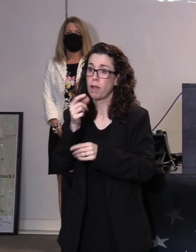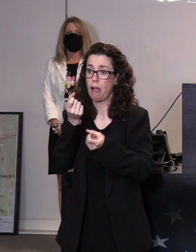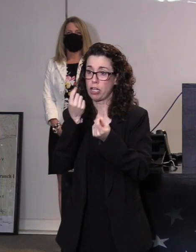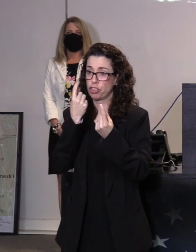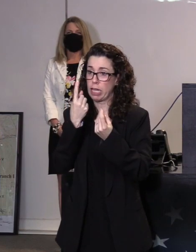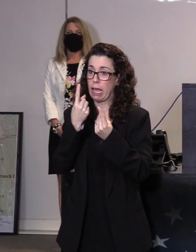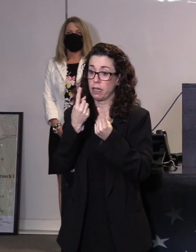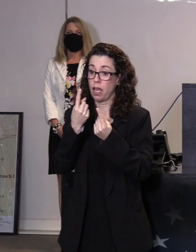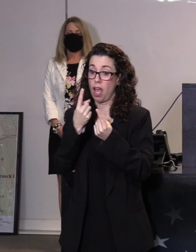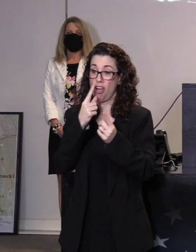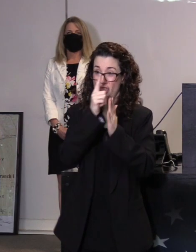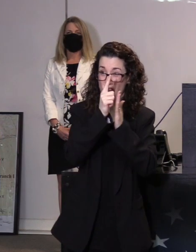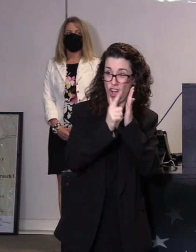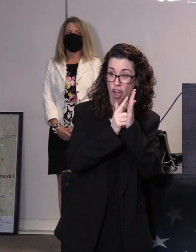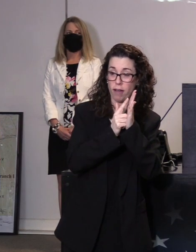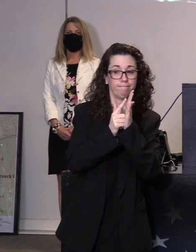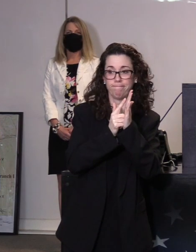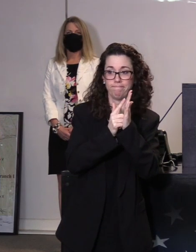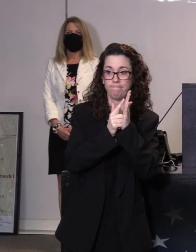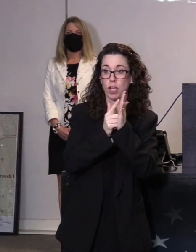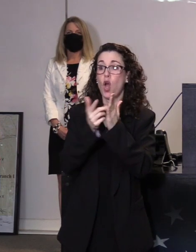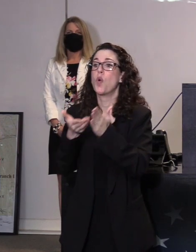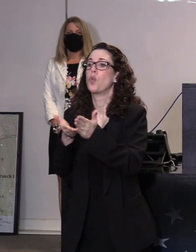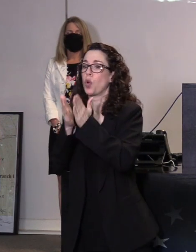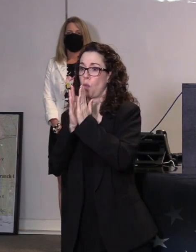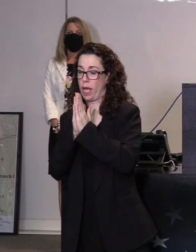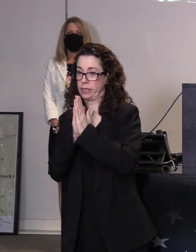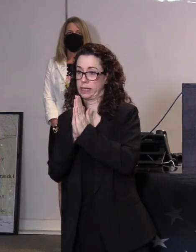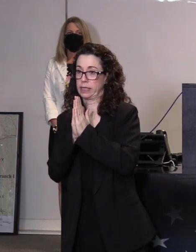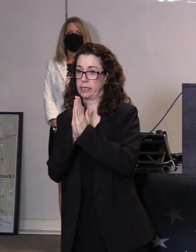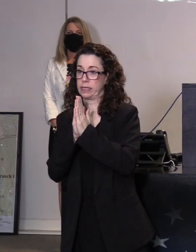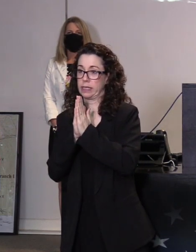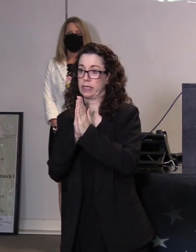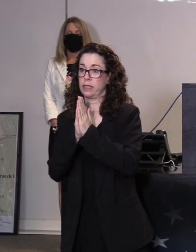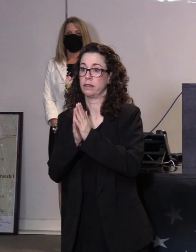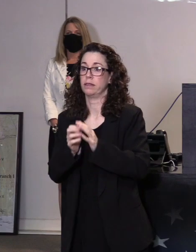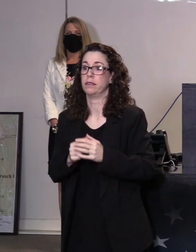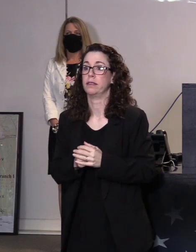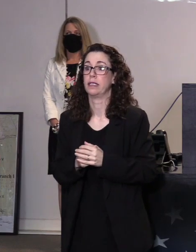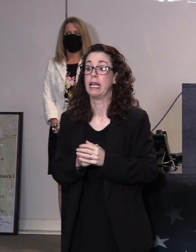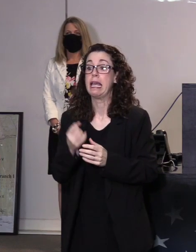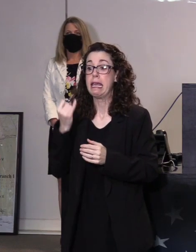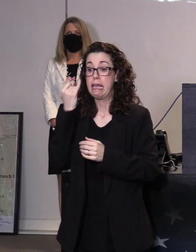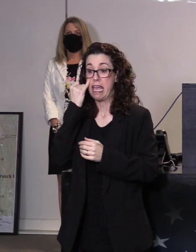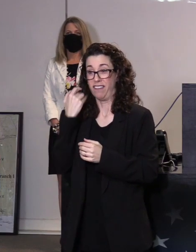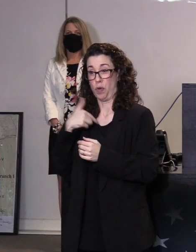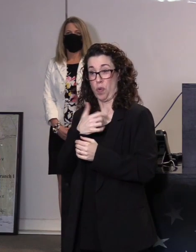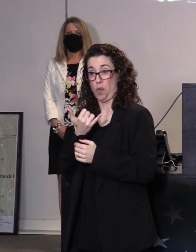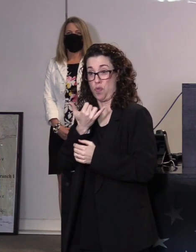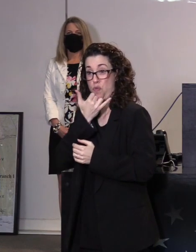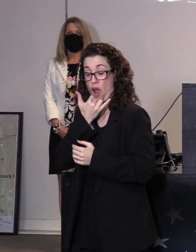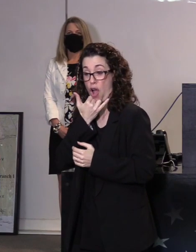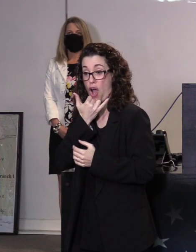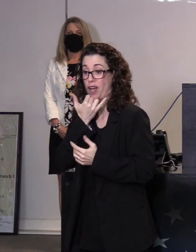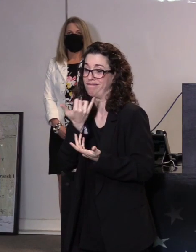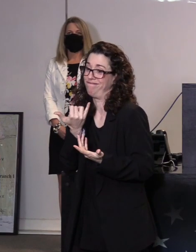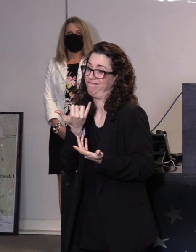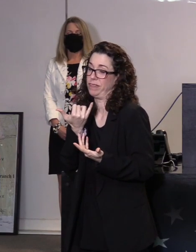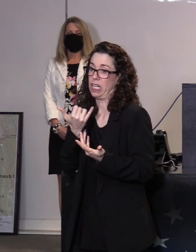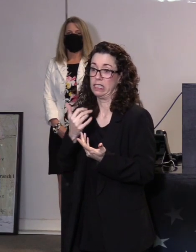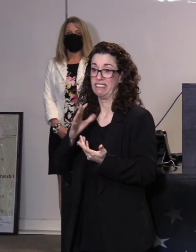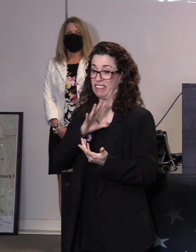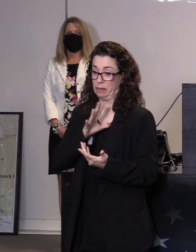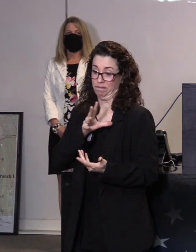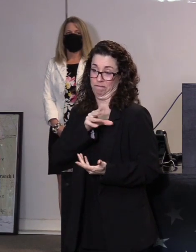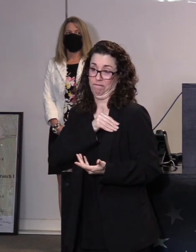a request. If we are going to be proven wrong, let it be from being overly cautious rather than not having